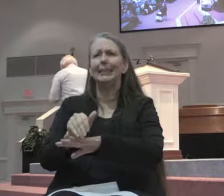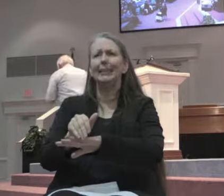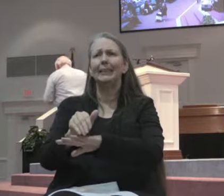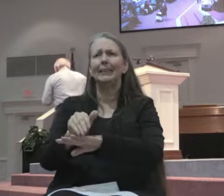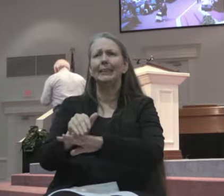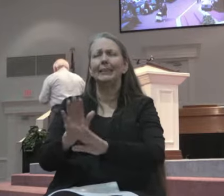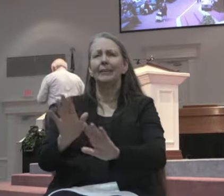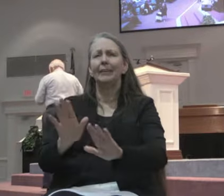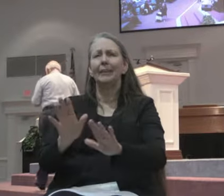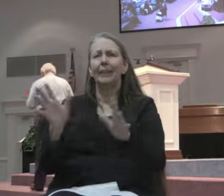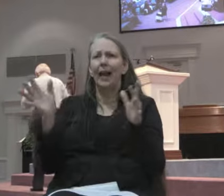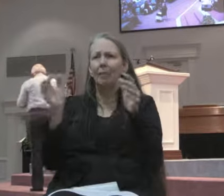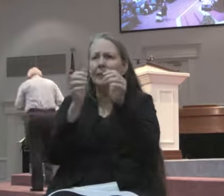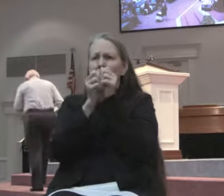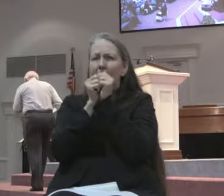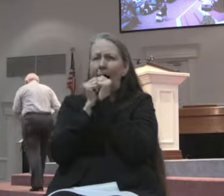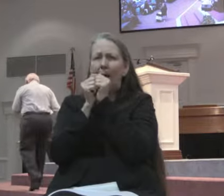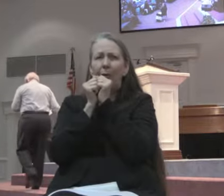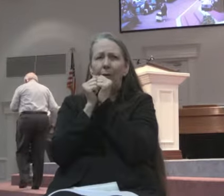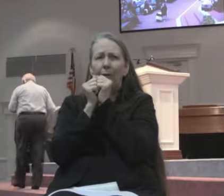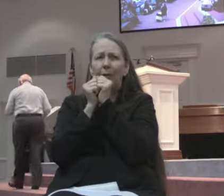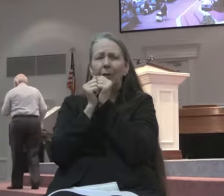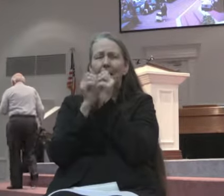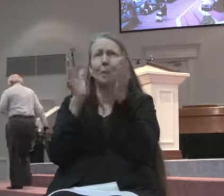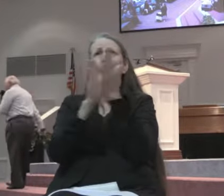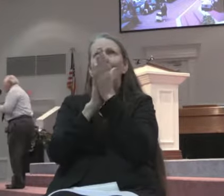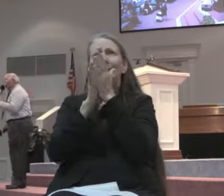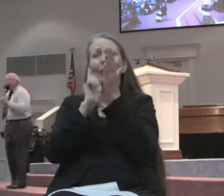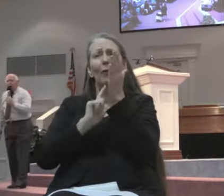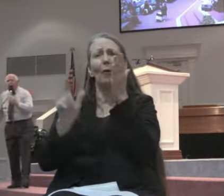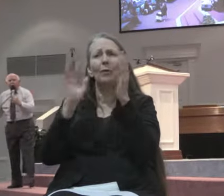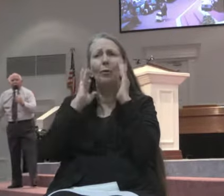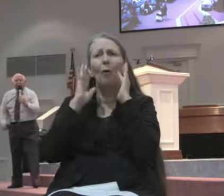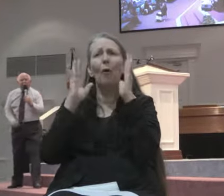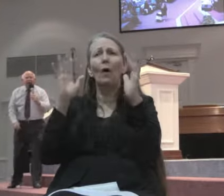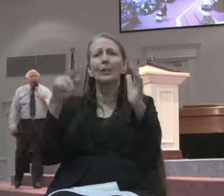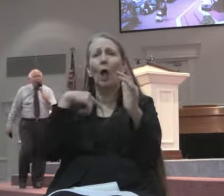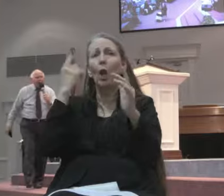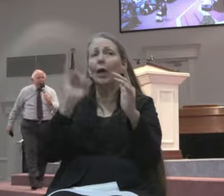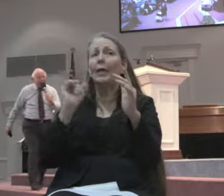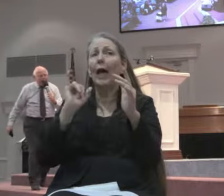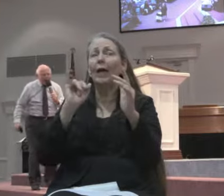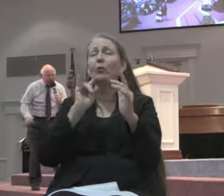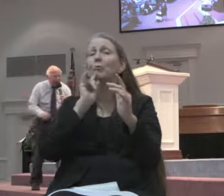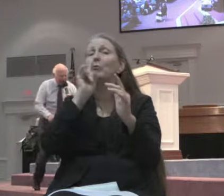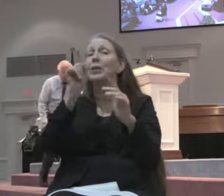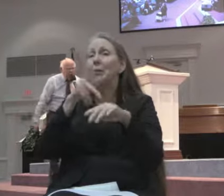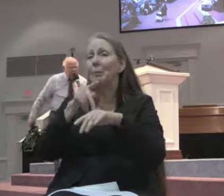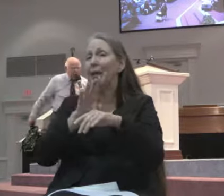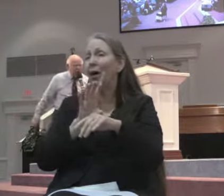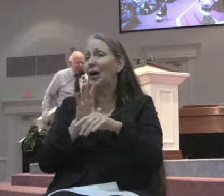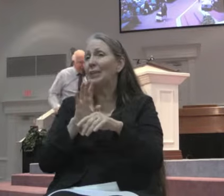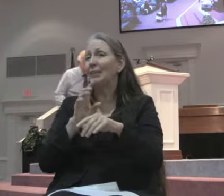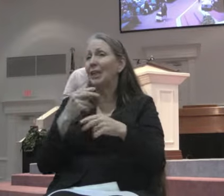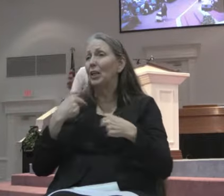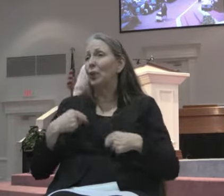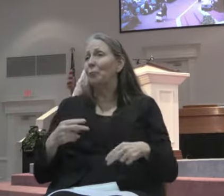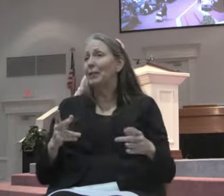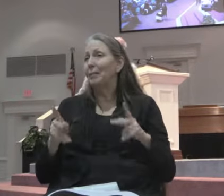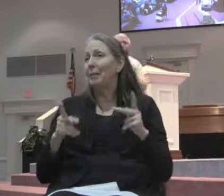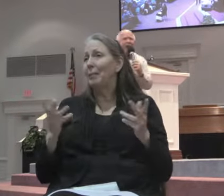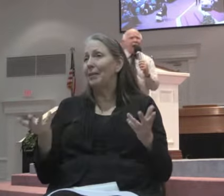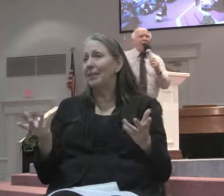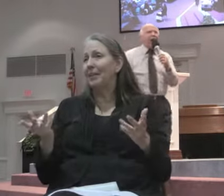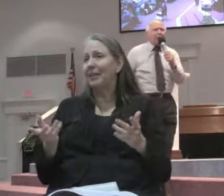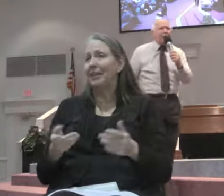not only to come together, make some noise, not only to look like real Pentecostal human beings,